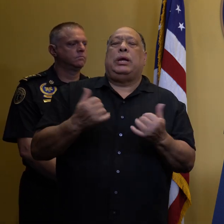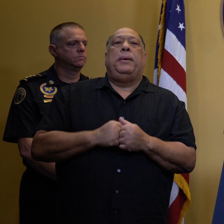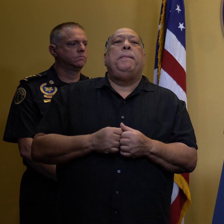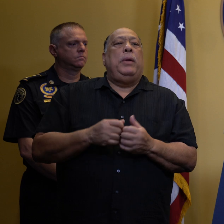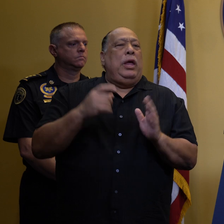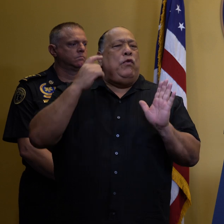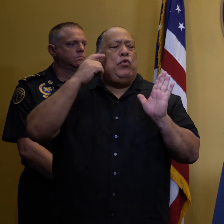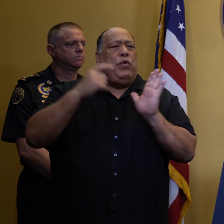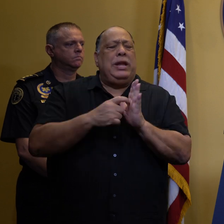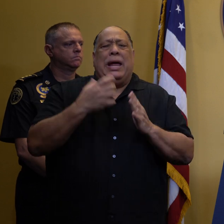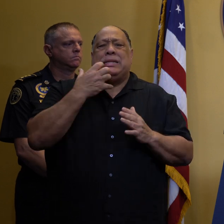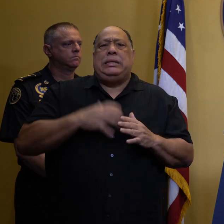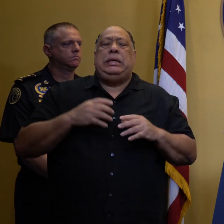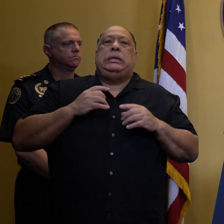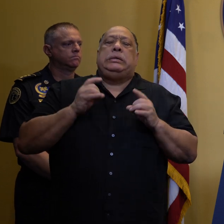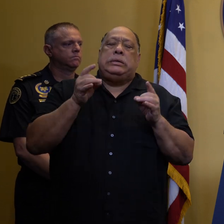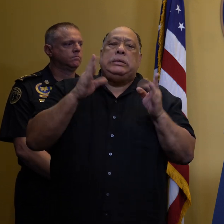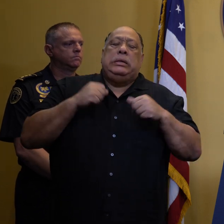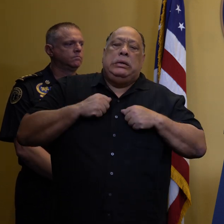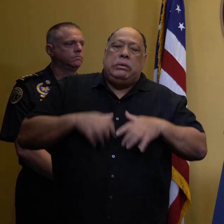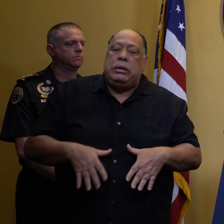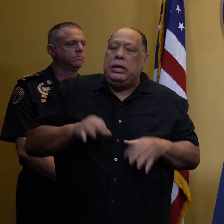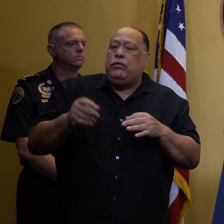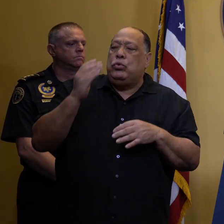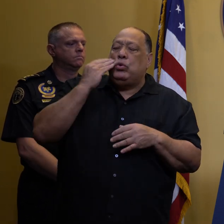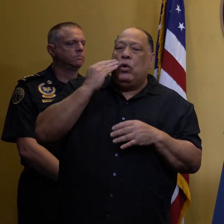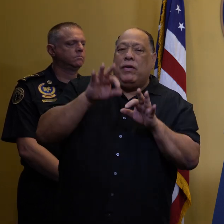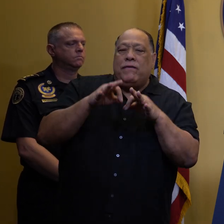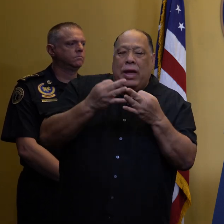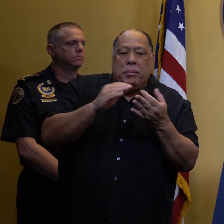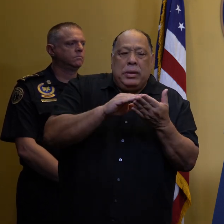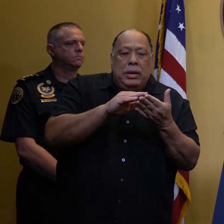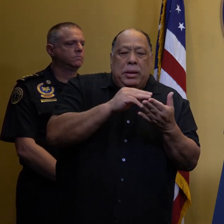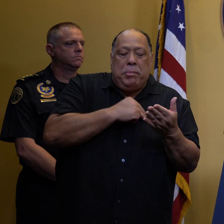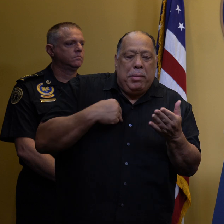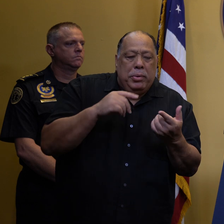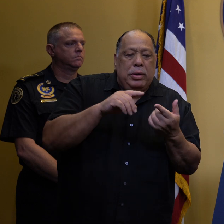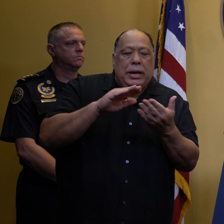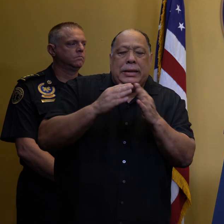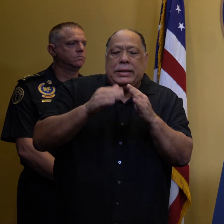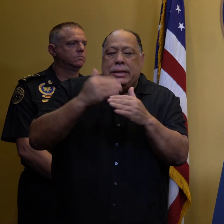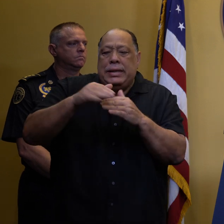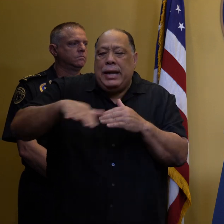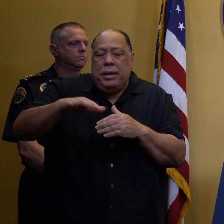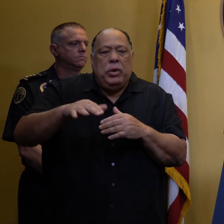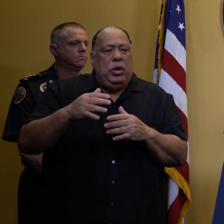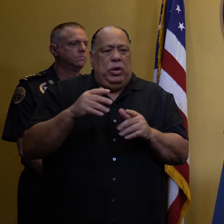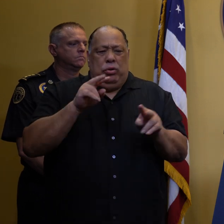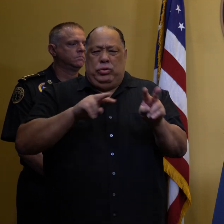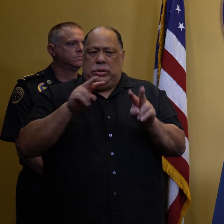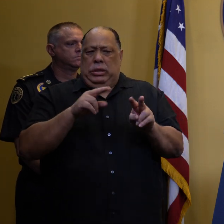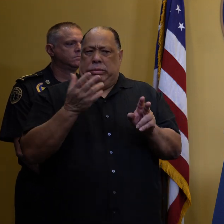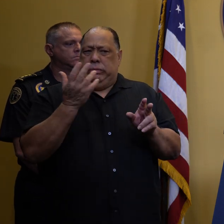lives. If you have a neighbor, a friend, a family member who you suspect may be in a situation where they need help, get them the help they need. If you can provide